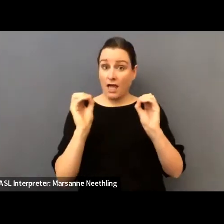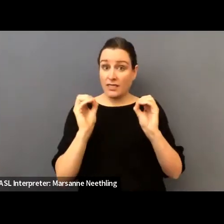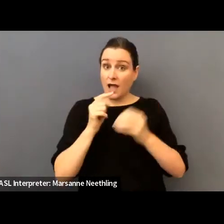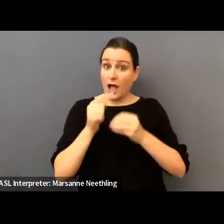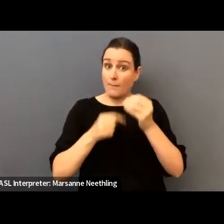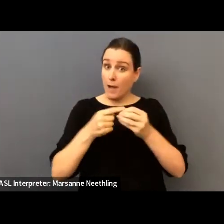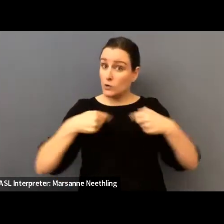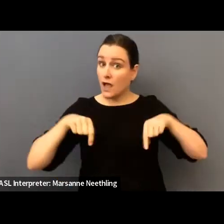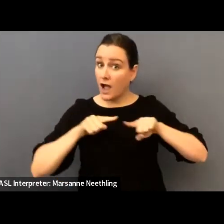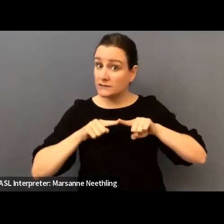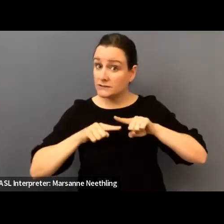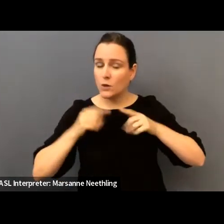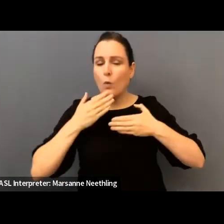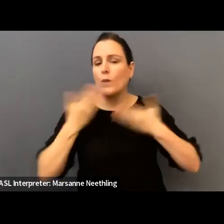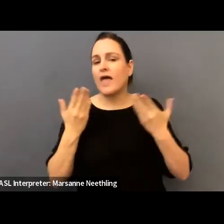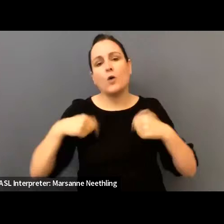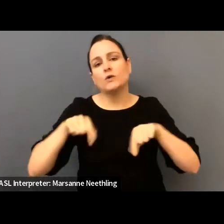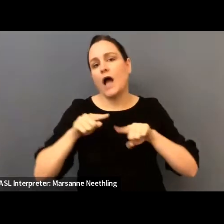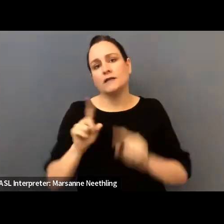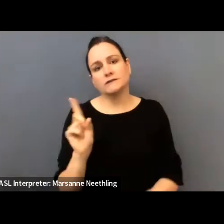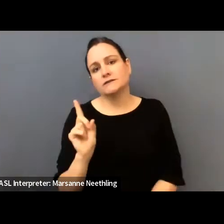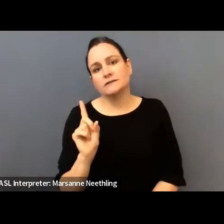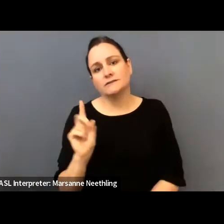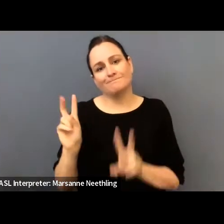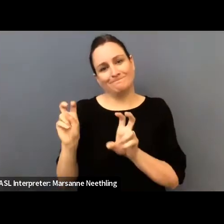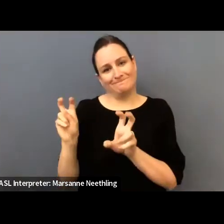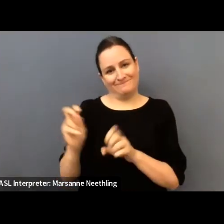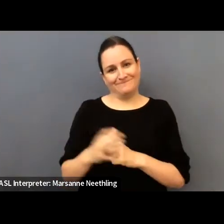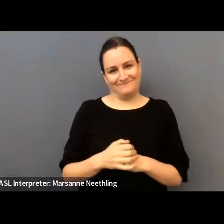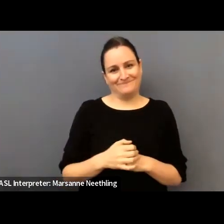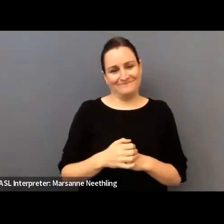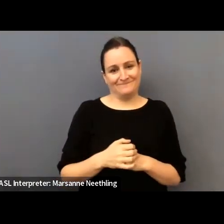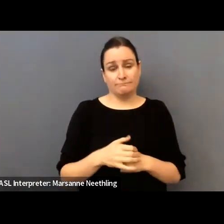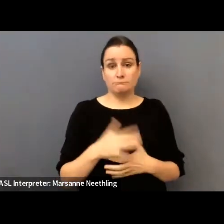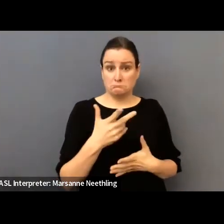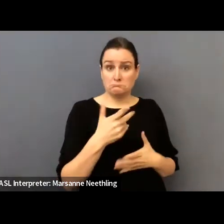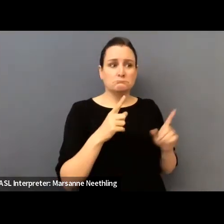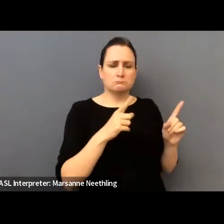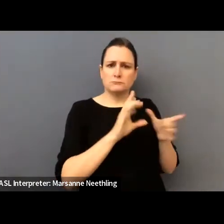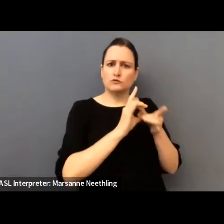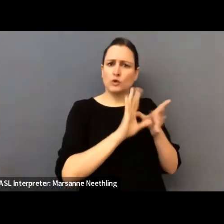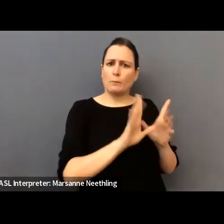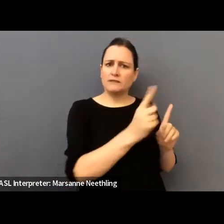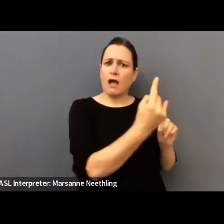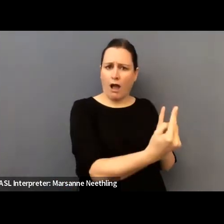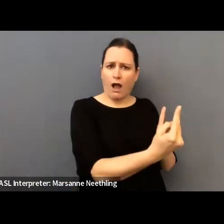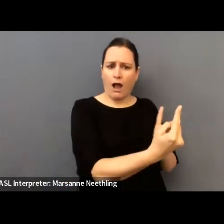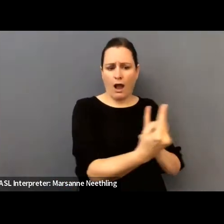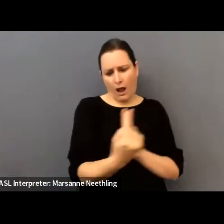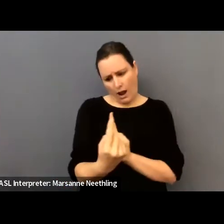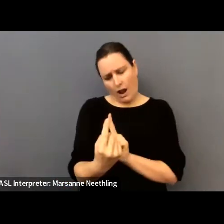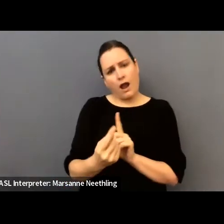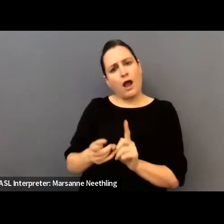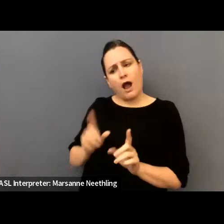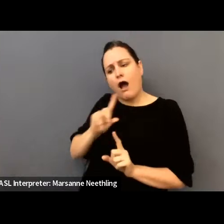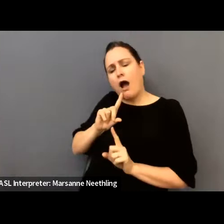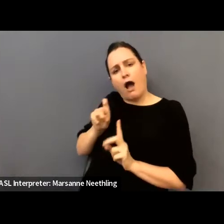So you have a sign language interpreter, have the conversation with the deaf person and get the needs from the user